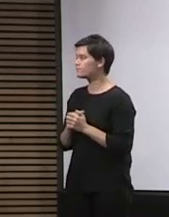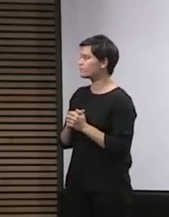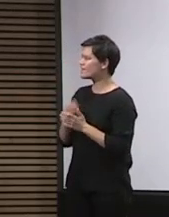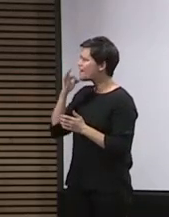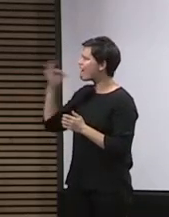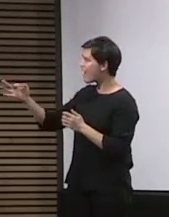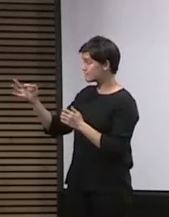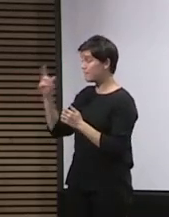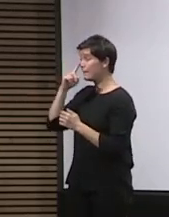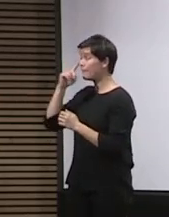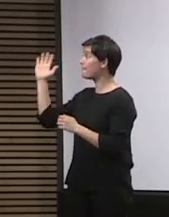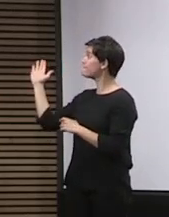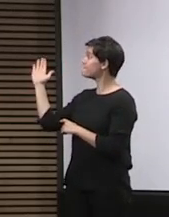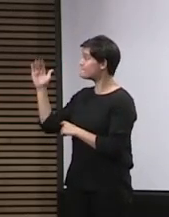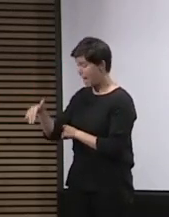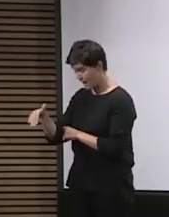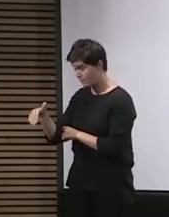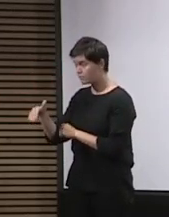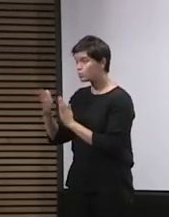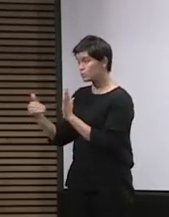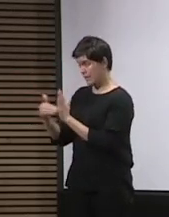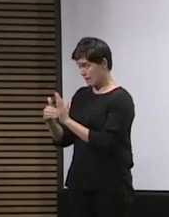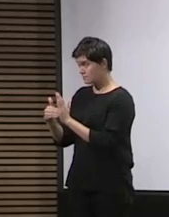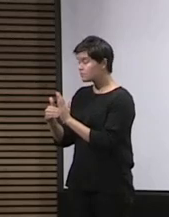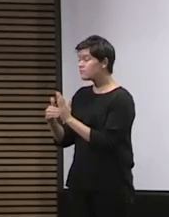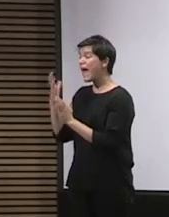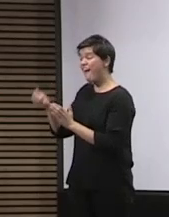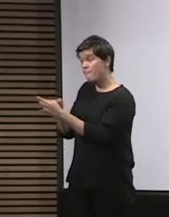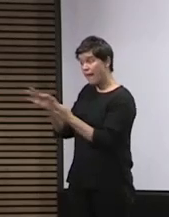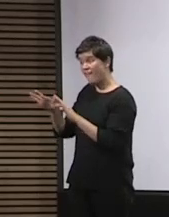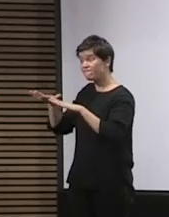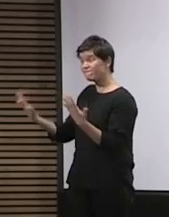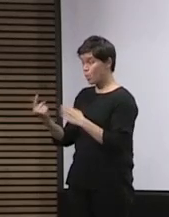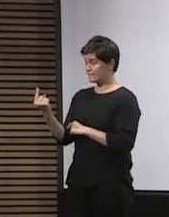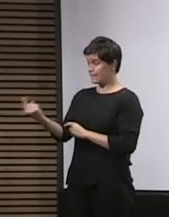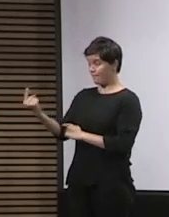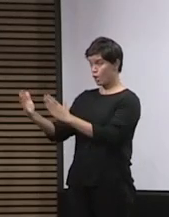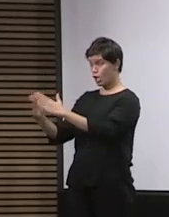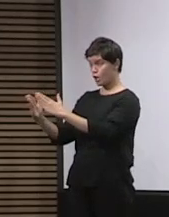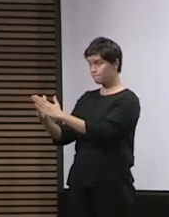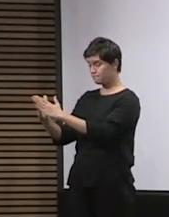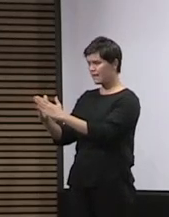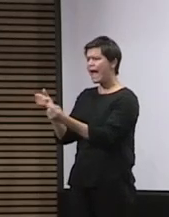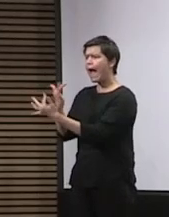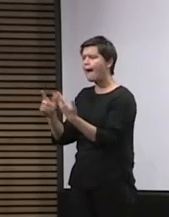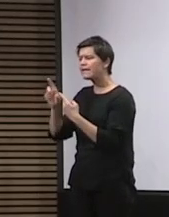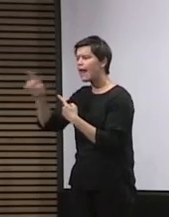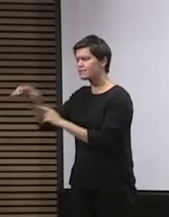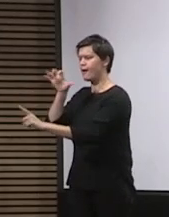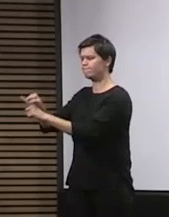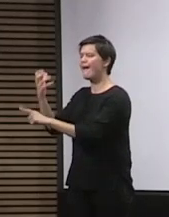many of those people have subsequently tested positive? I don't have that information, but again, and particularly with